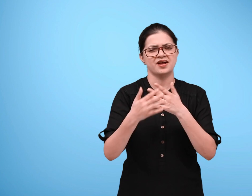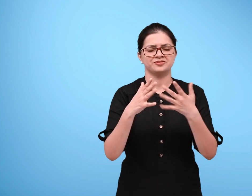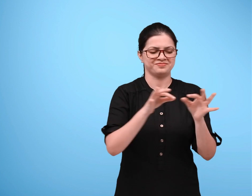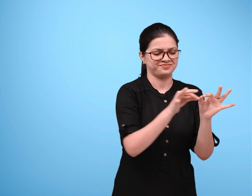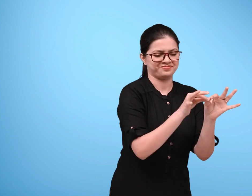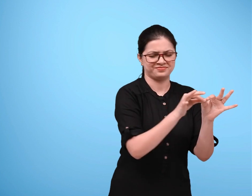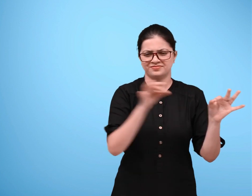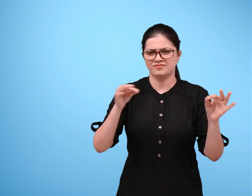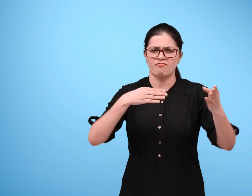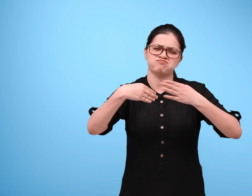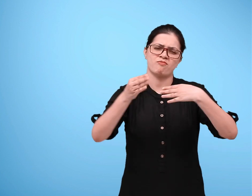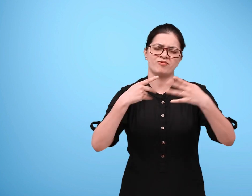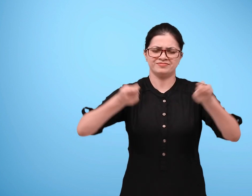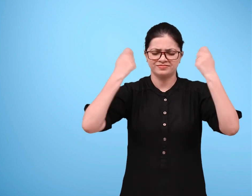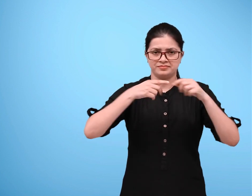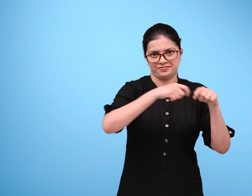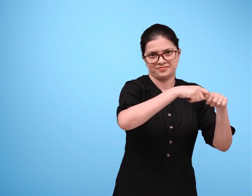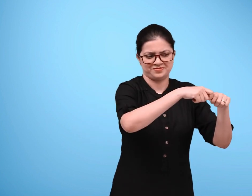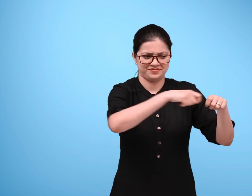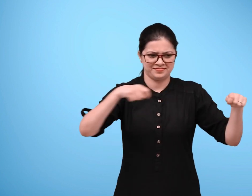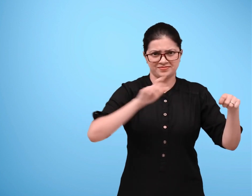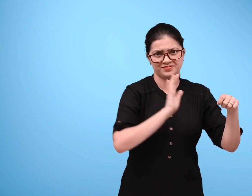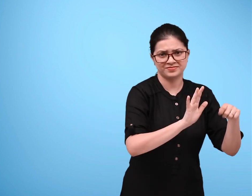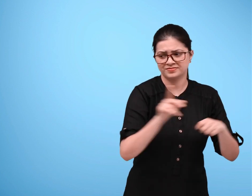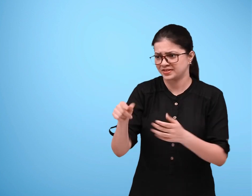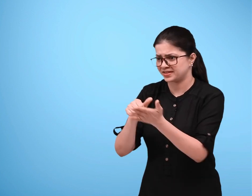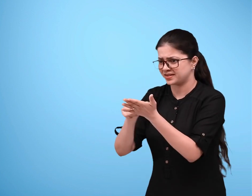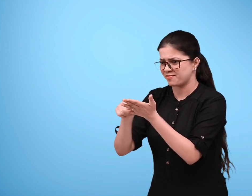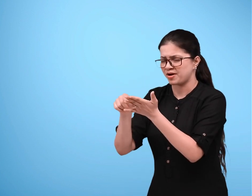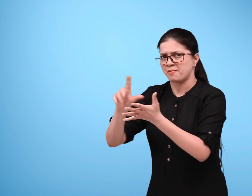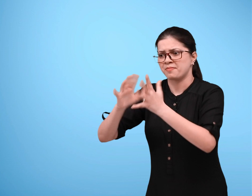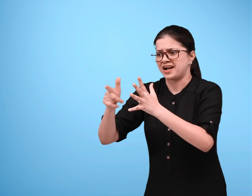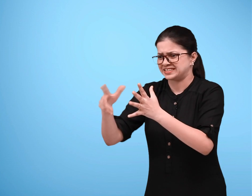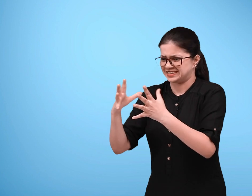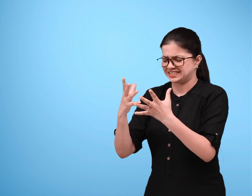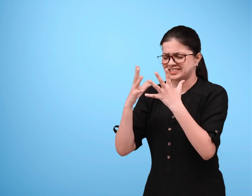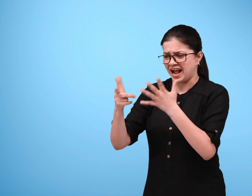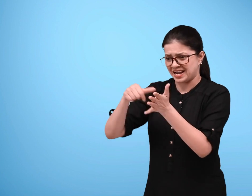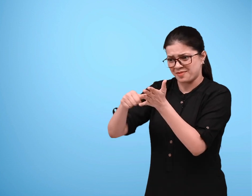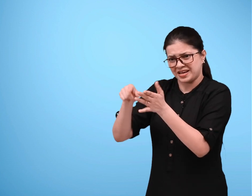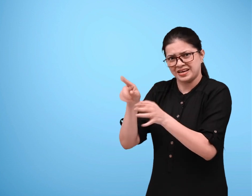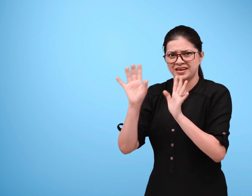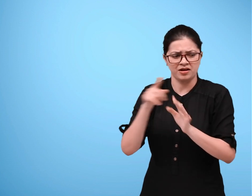Why would you not like to use a measuring tape made of an elastic material like rubber to measure